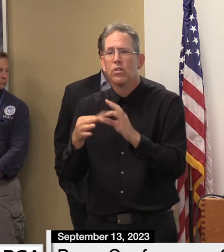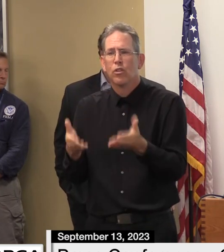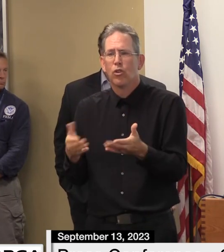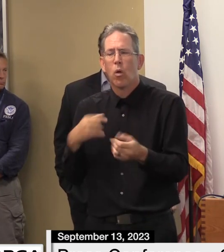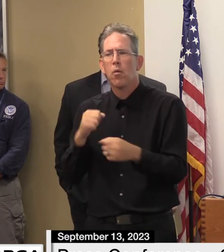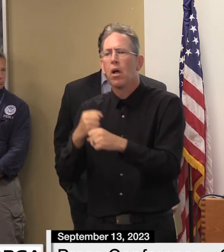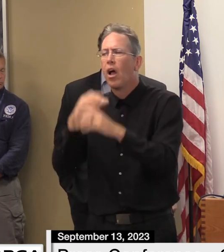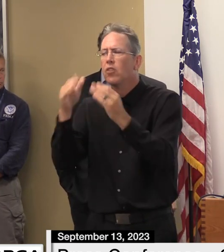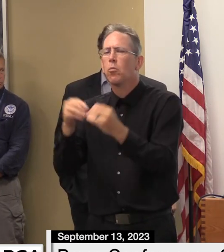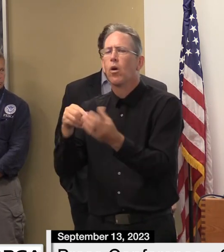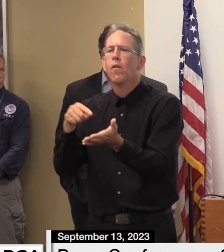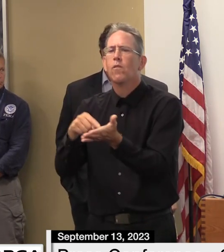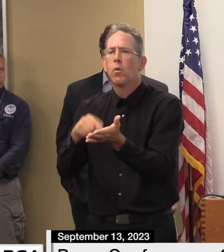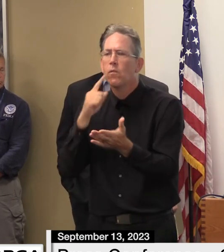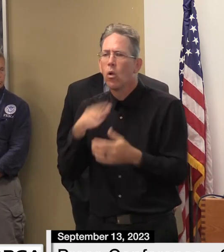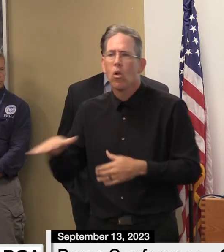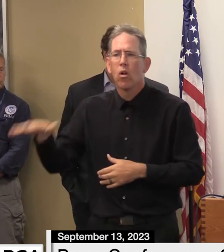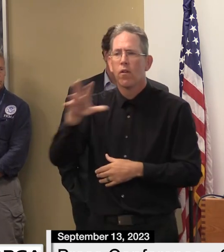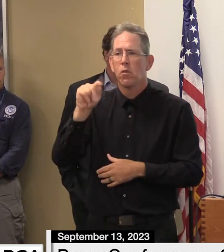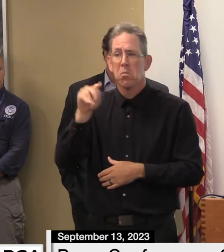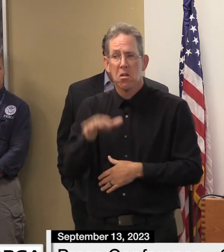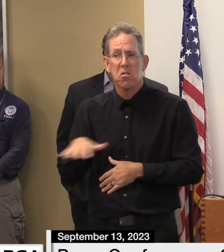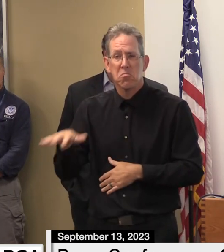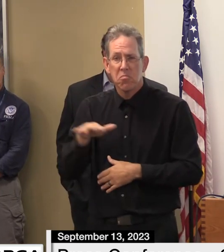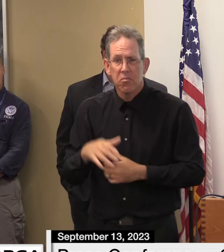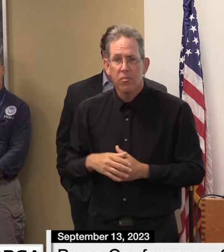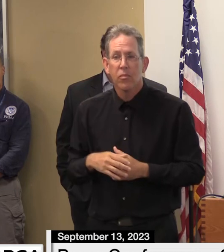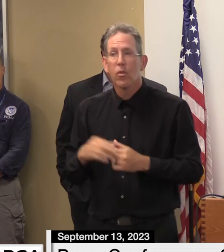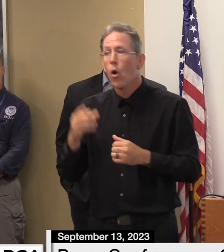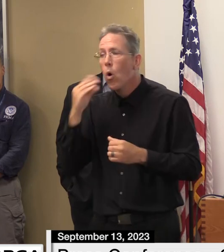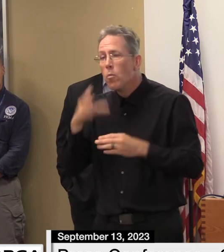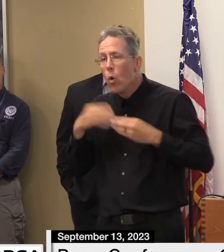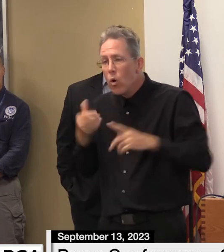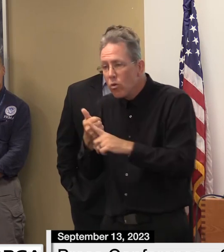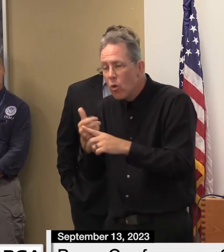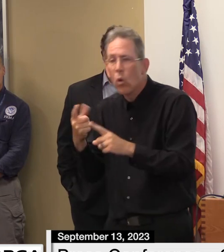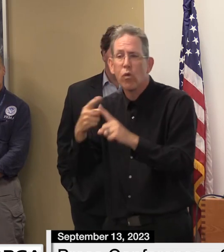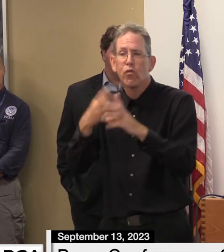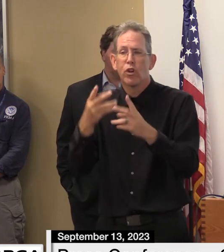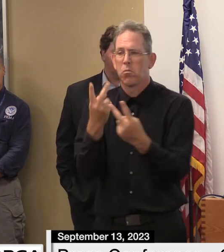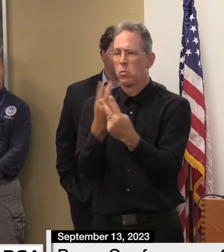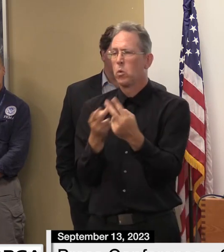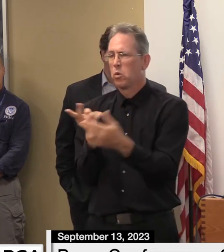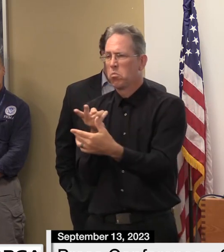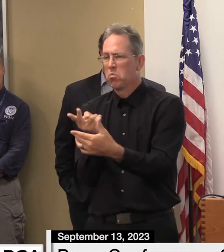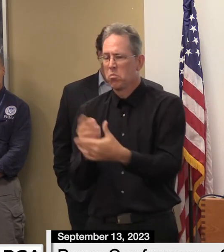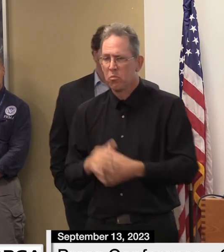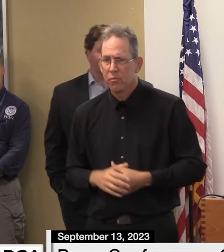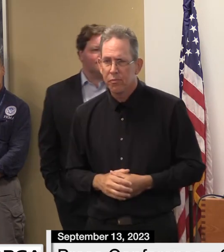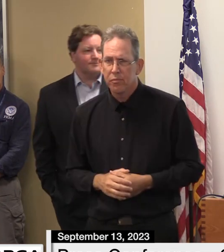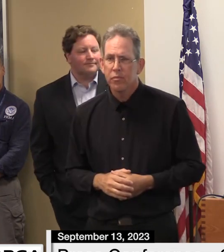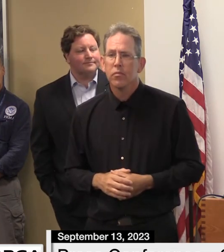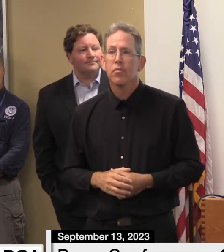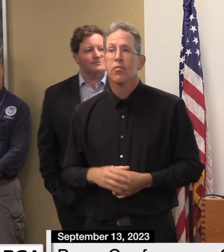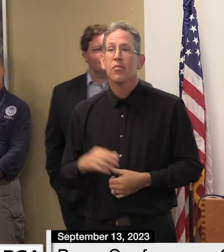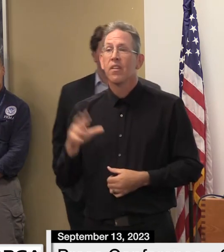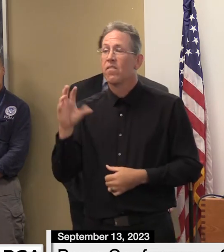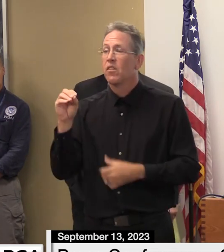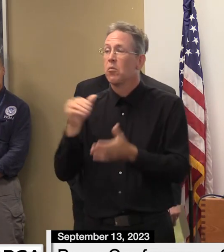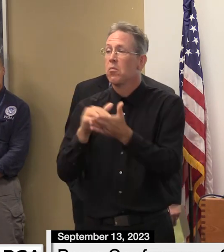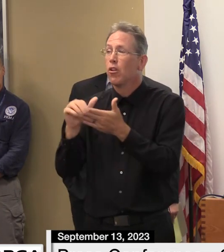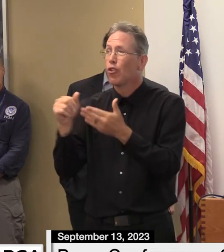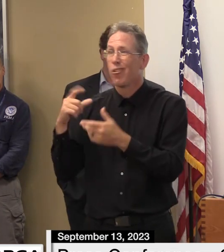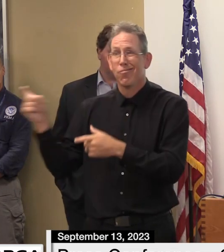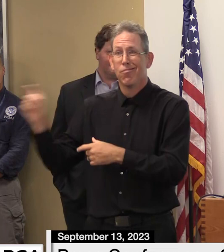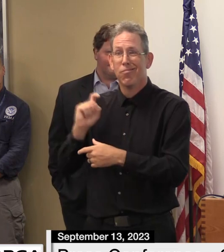the state of Vermont through supporting homeowners as well as renters. This award of $50 million from the 10% for